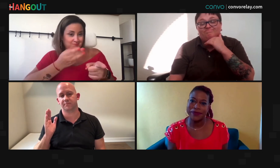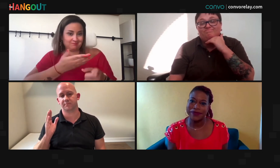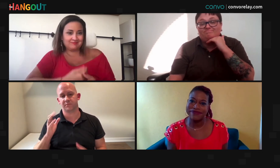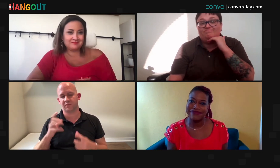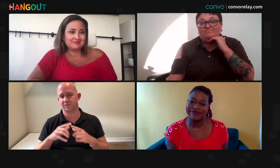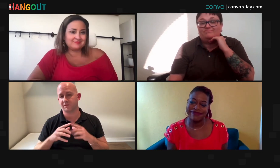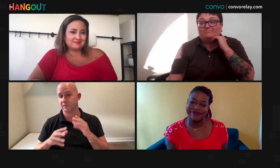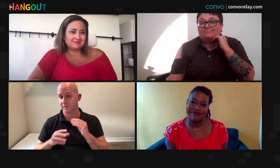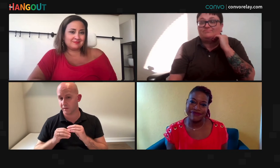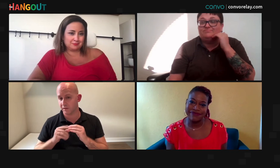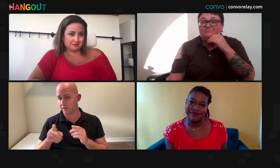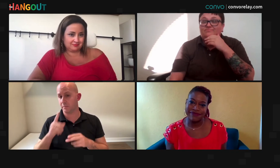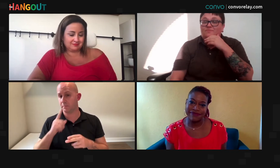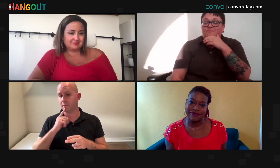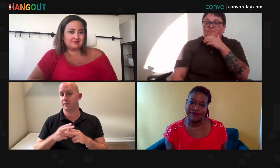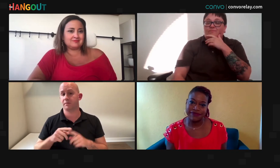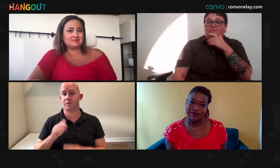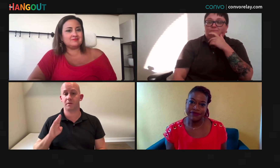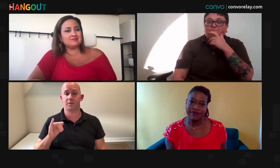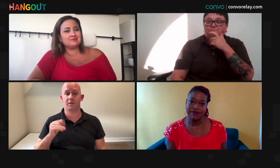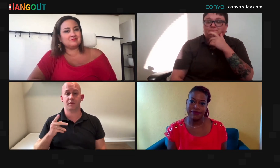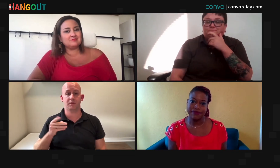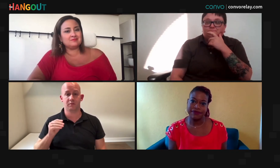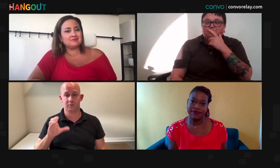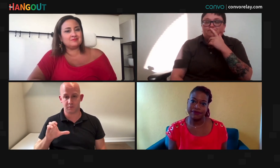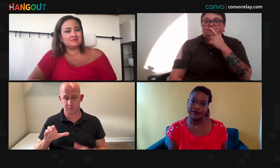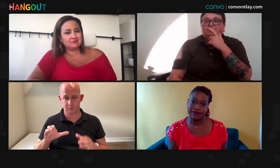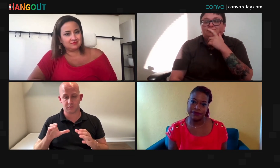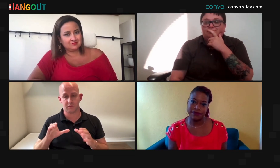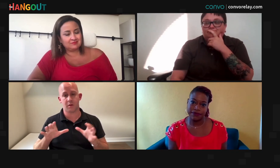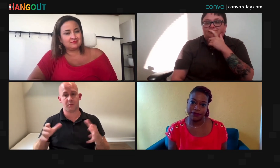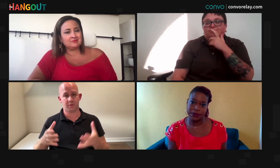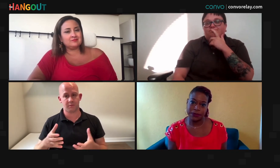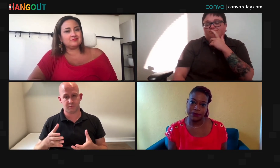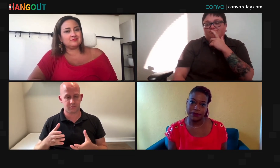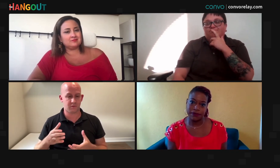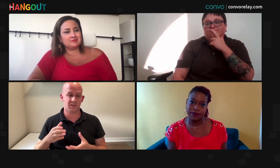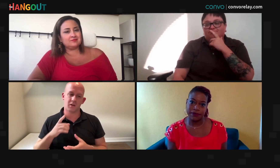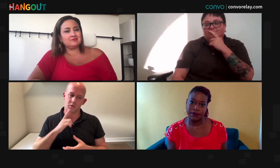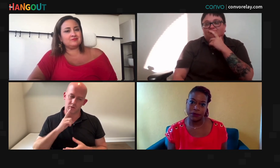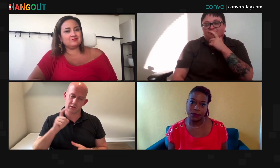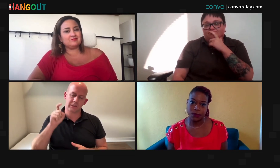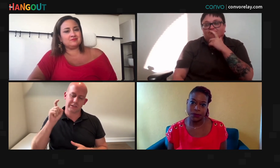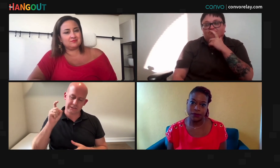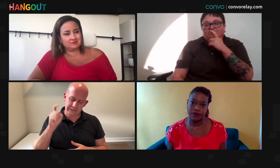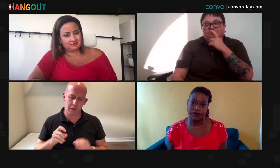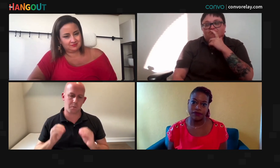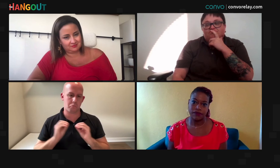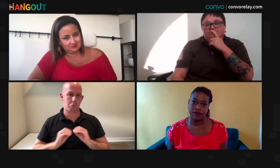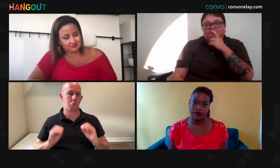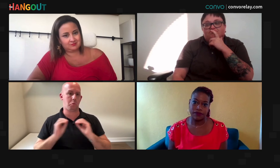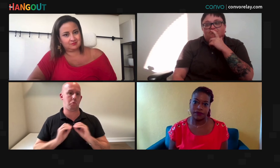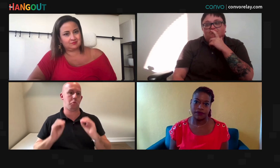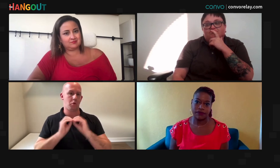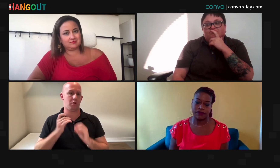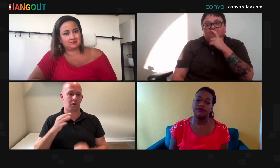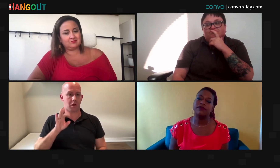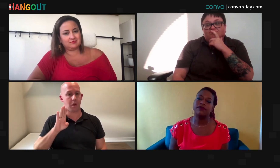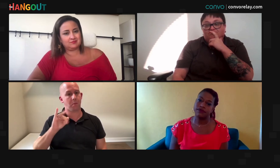with. This is Melissa. Thank you so much for sharing that. And Jerome, and this is Jerome.